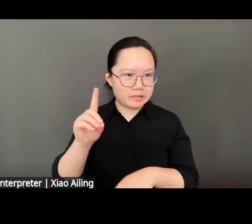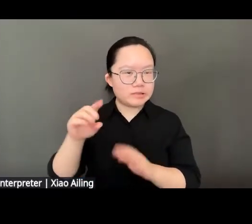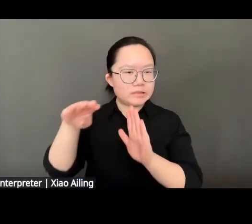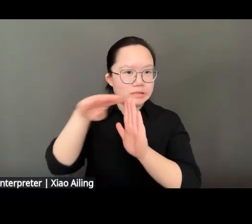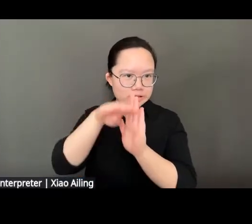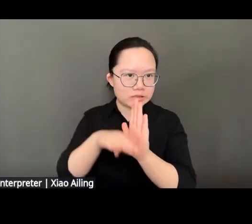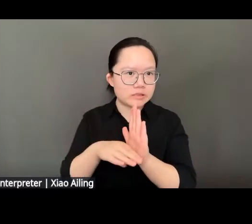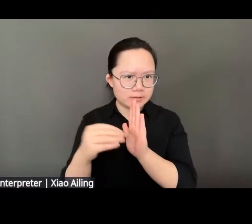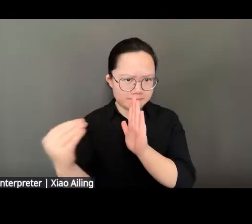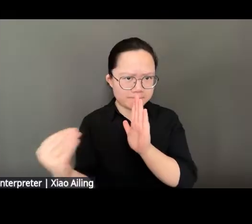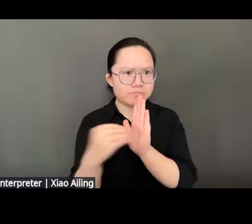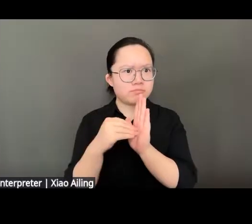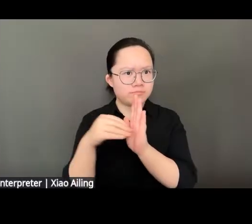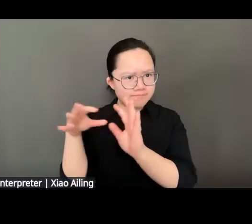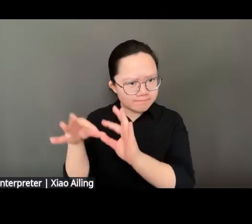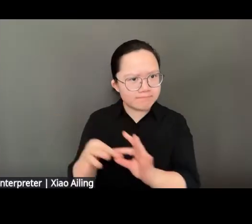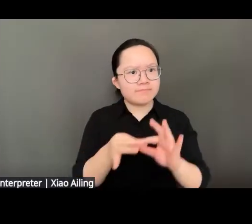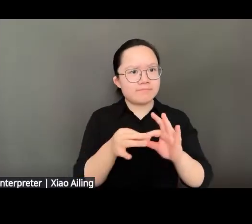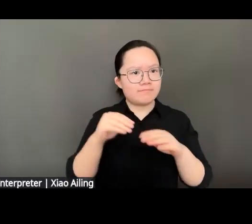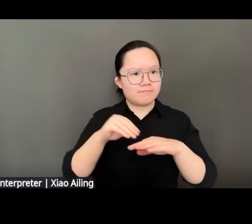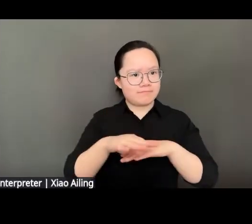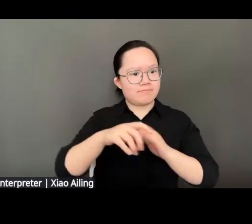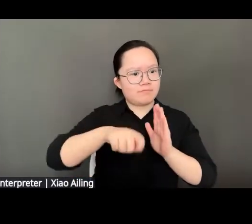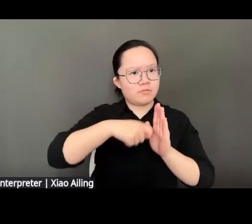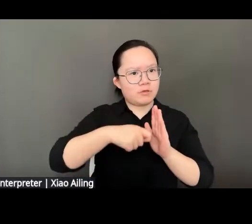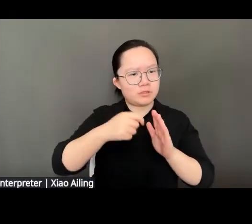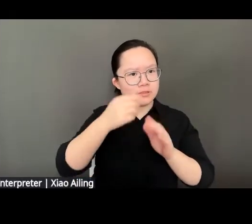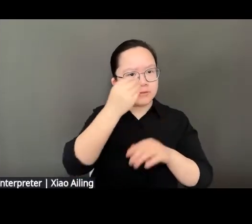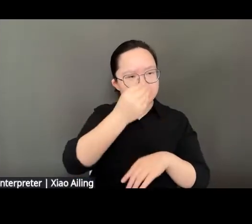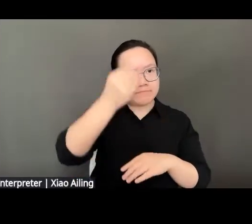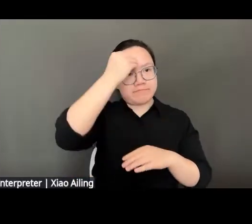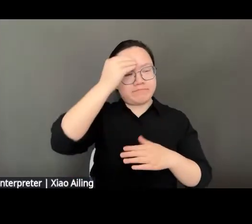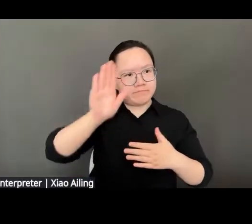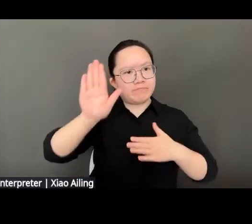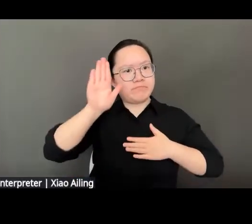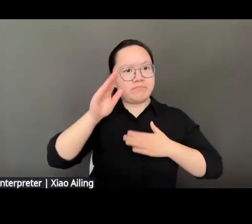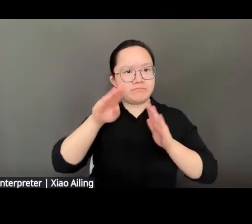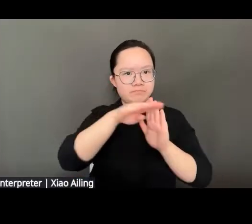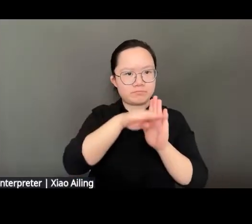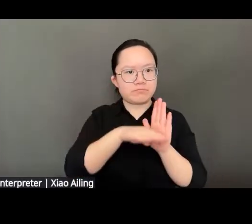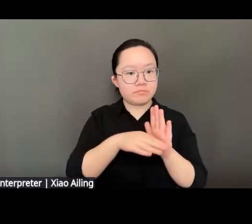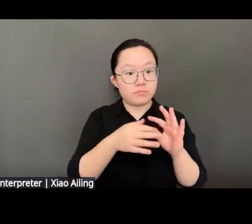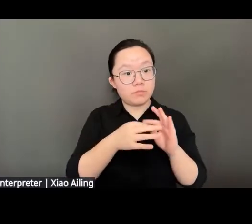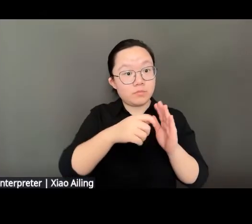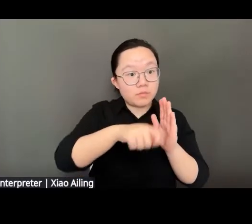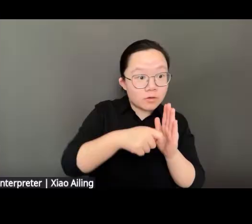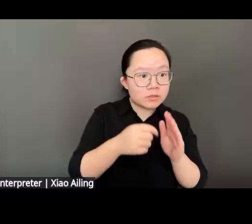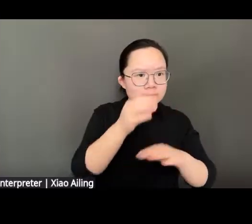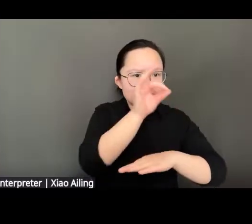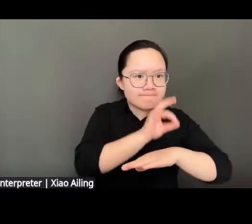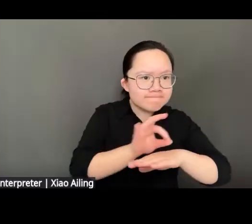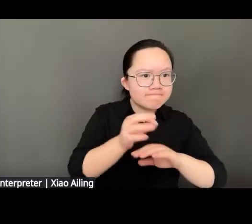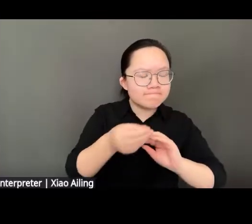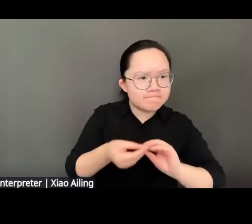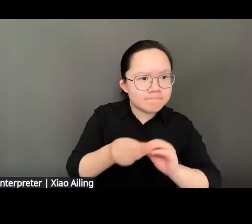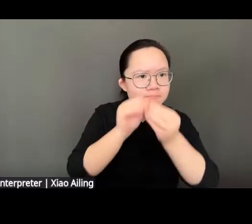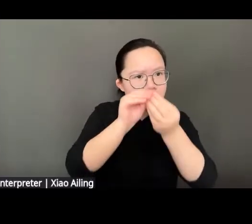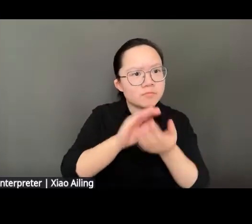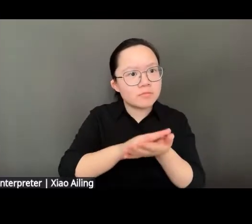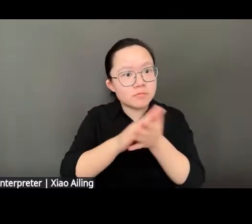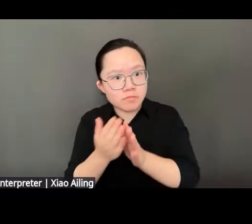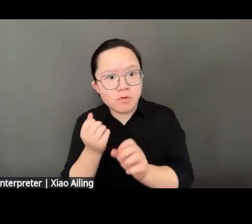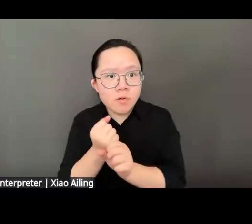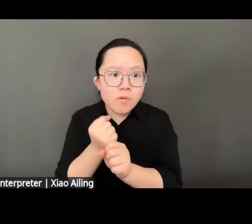shape how we finance, plan, implement, monitor, evaluate development work